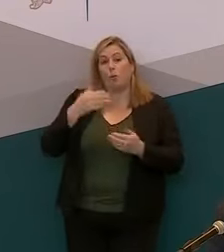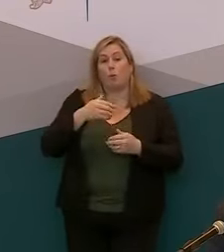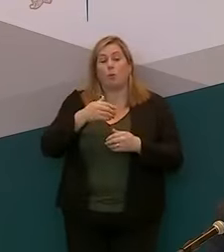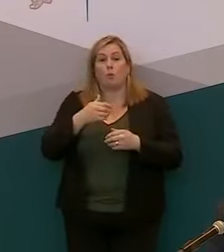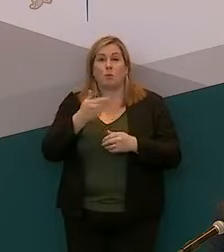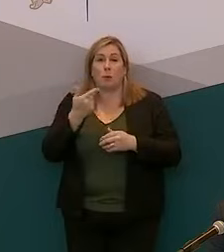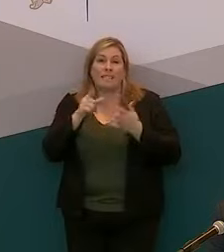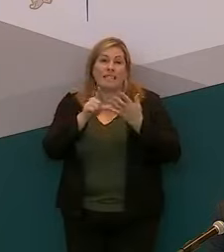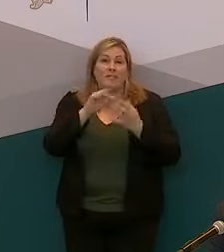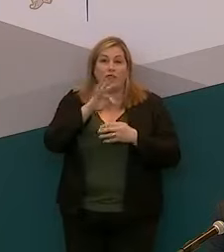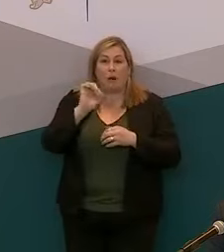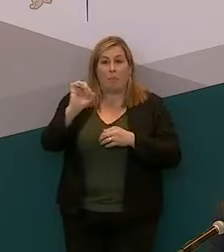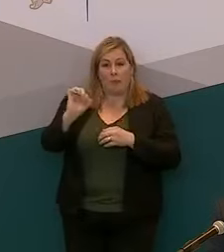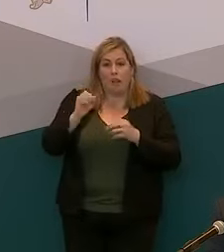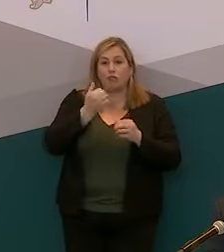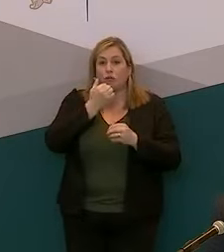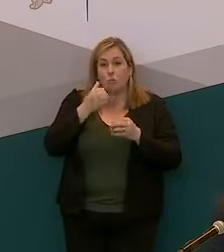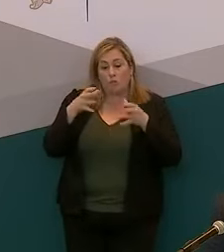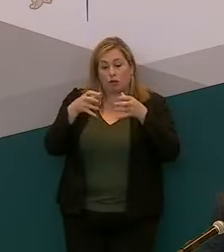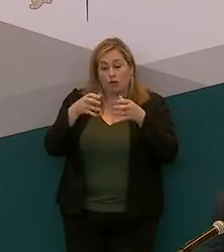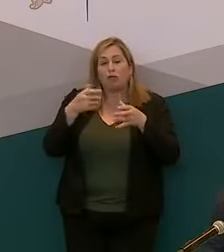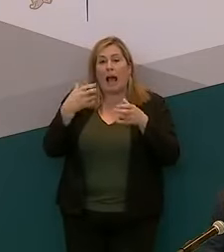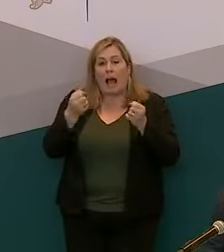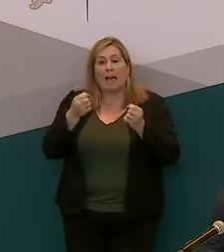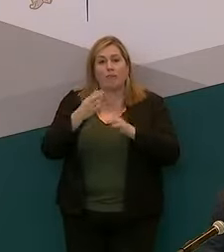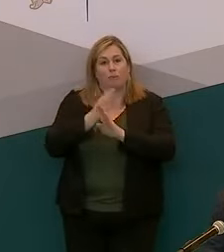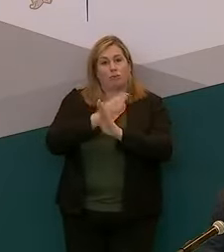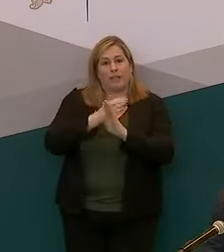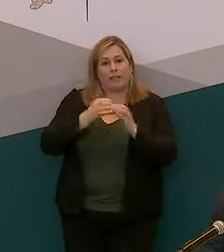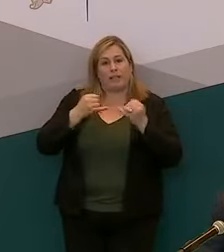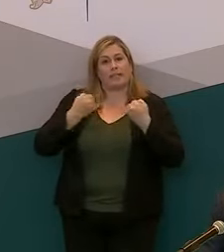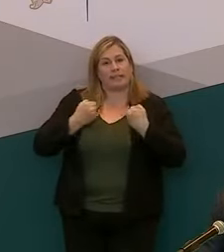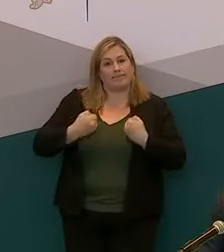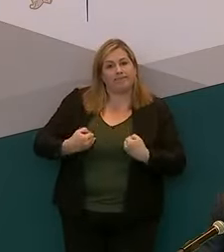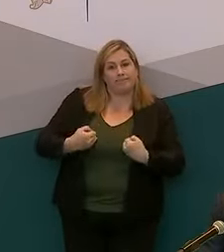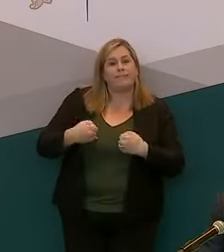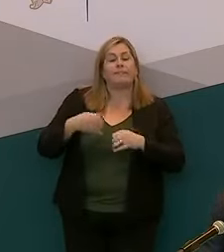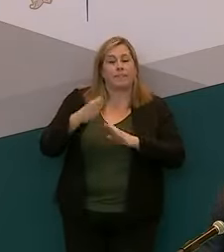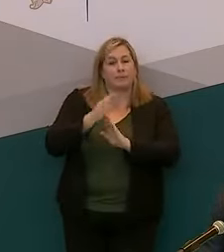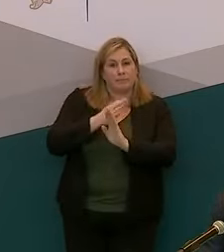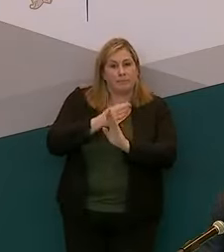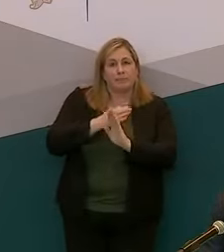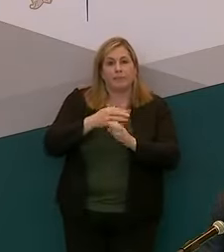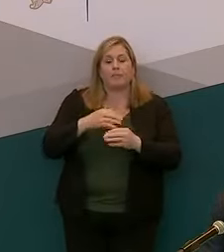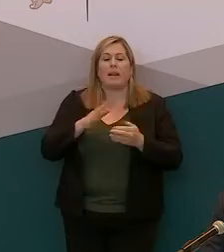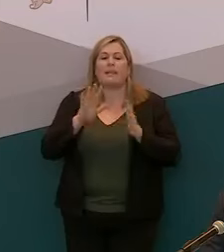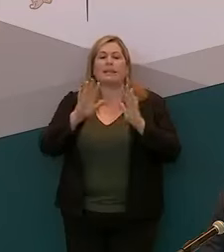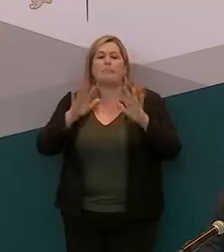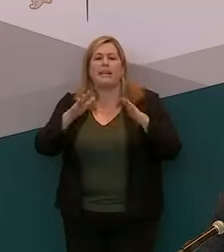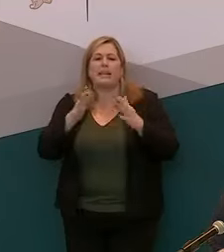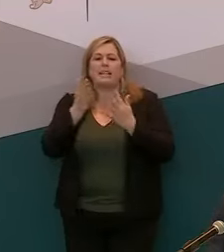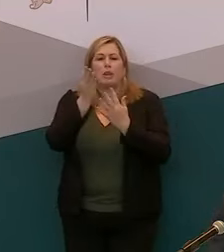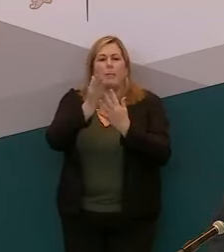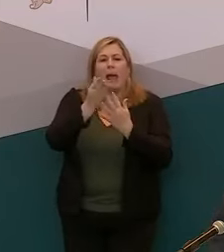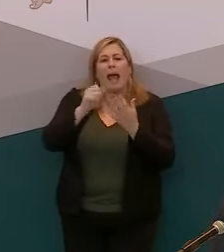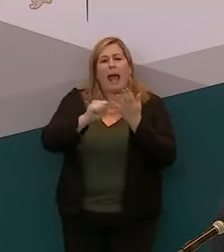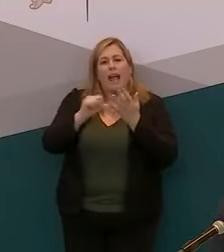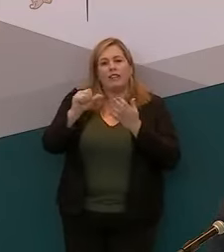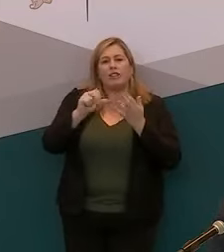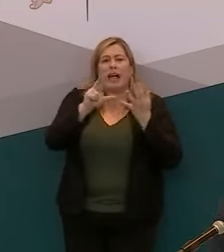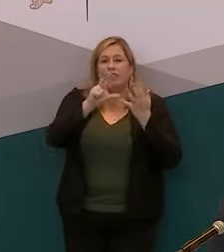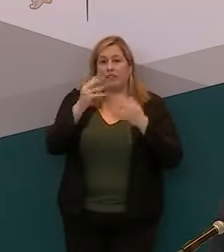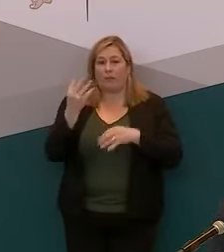have an underlying medical condition, and the median age of those additional deaths is 84.